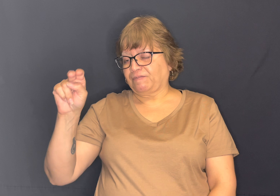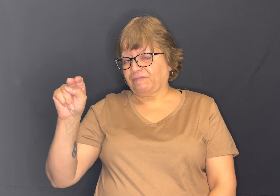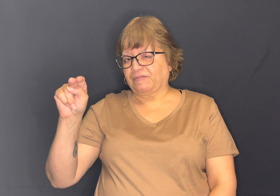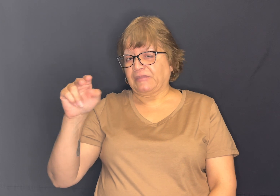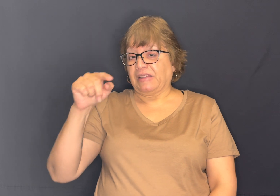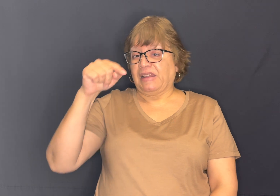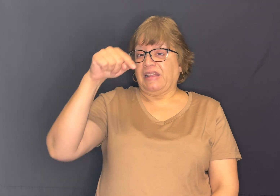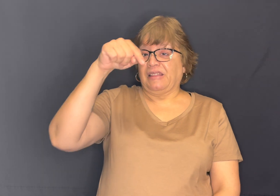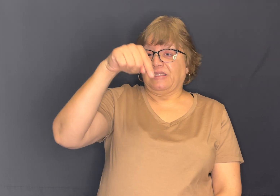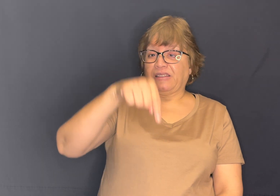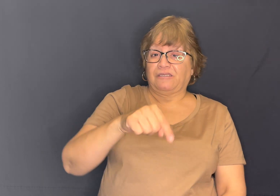Martinez Johnson,